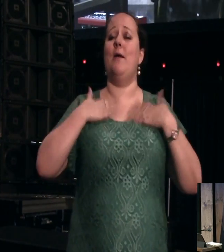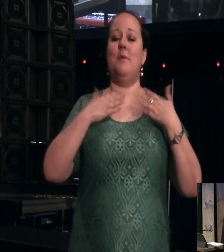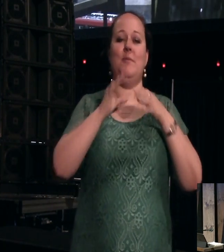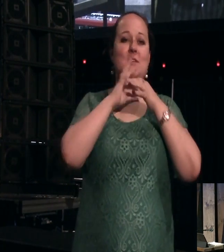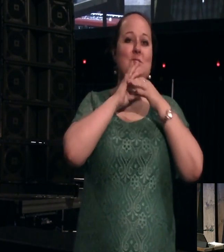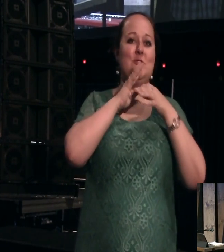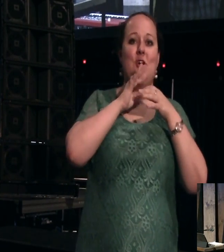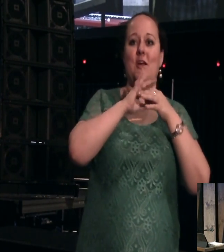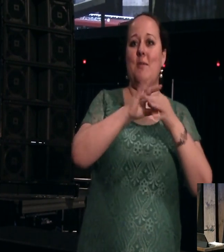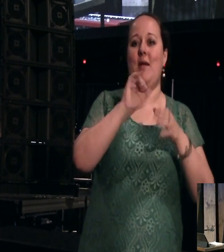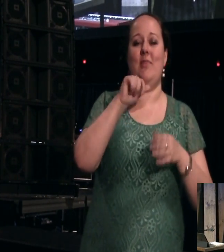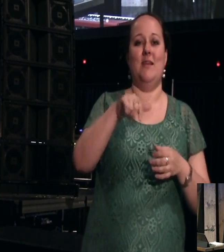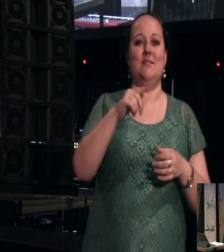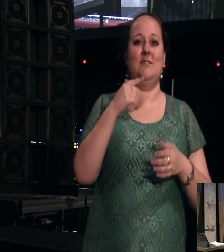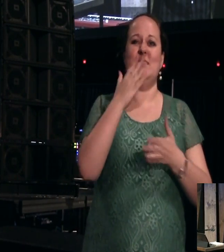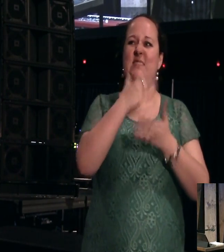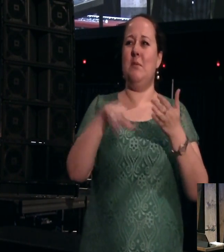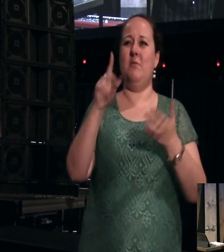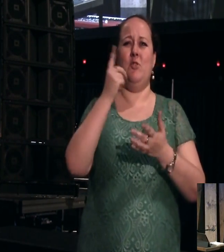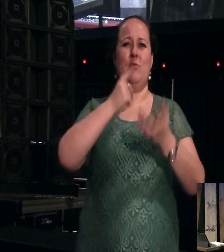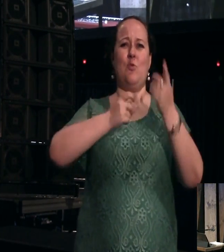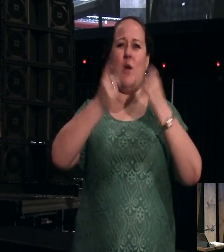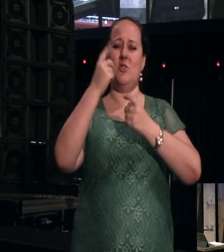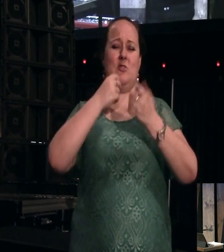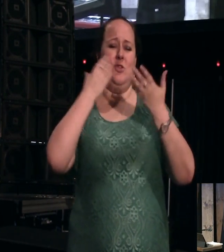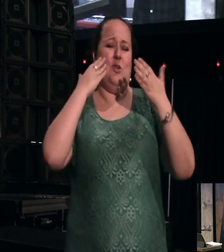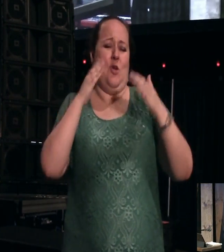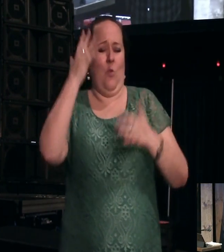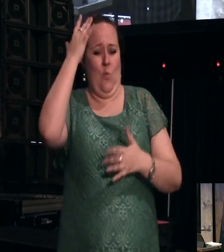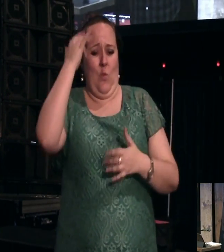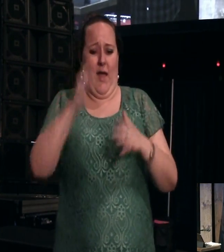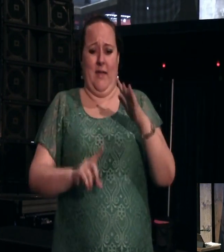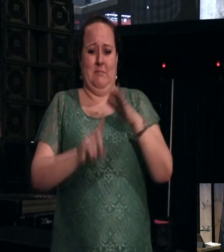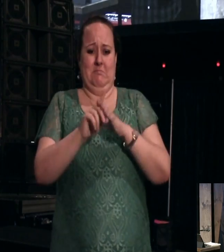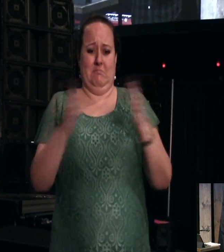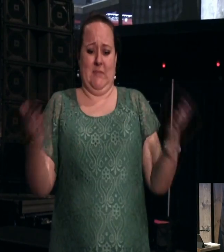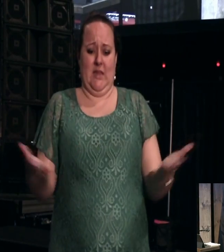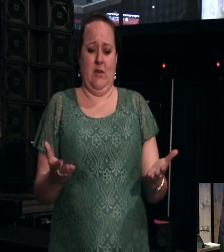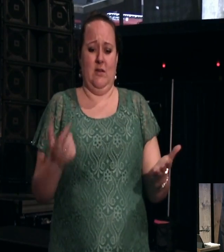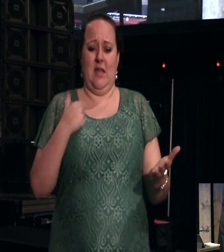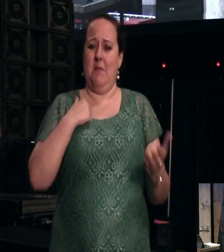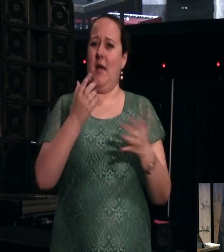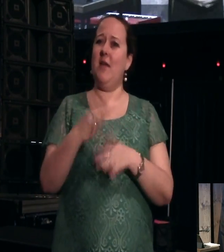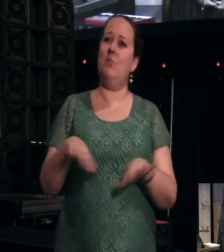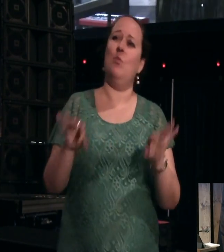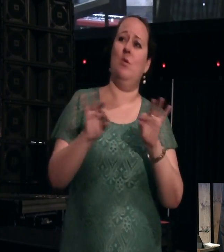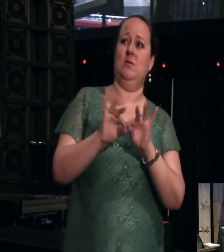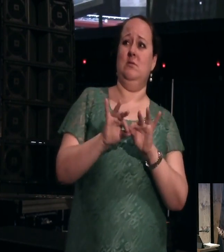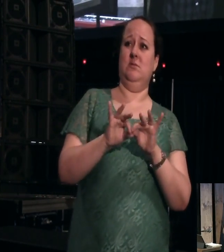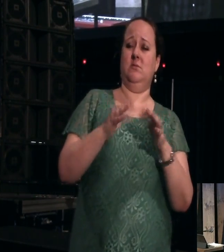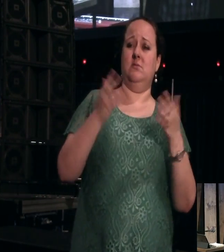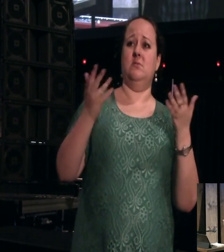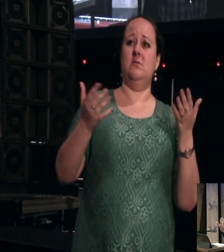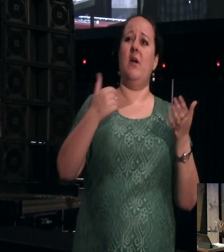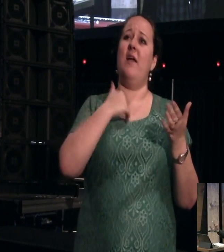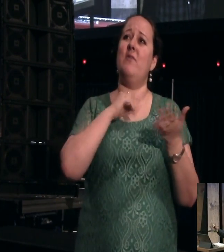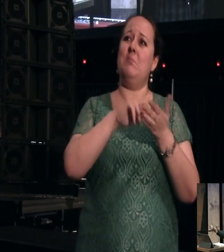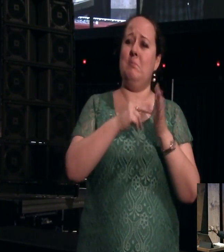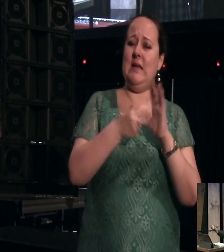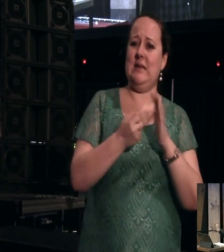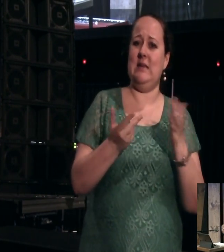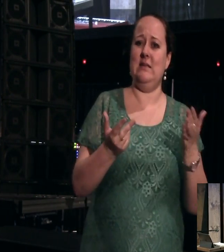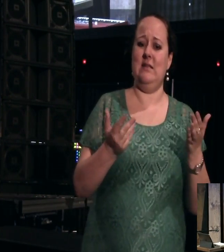you exist. And I'm so glad to be talking about this because some of you guys question why you exist. You ask the question, do I